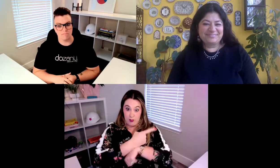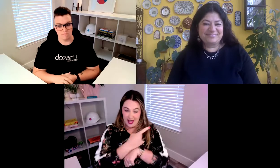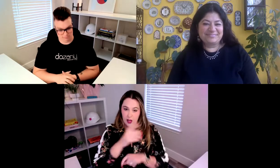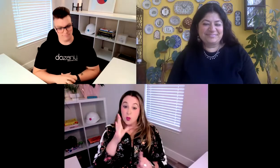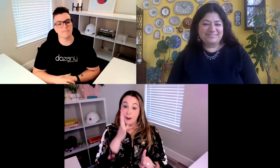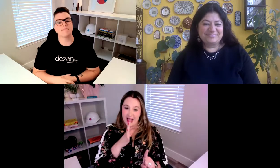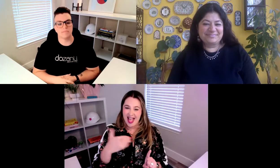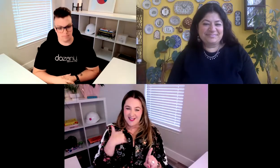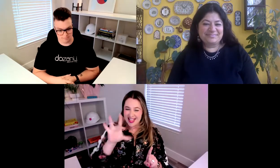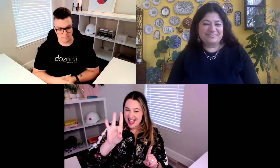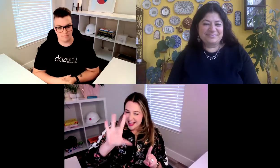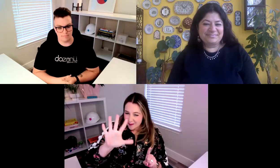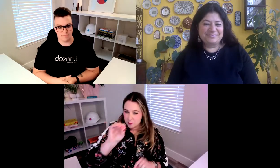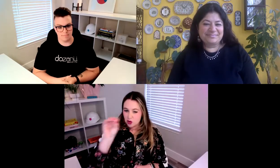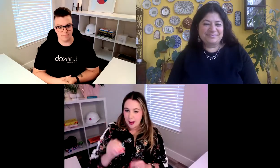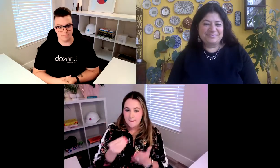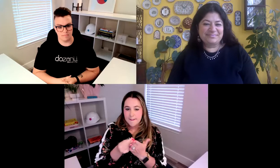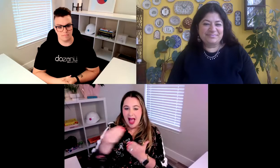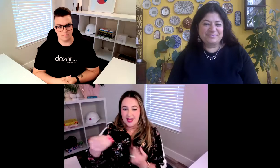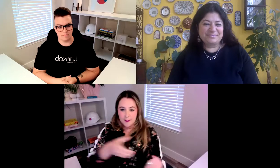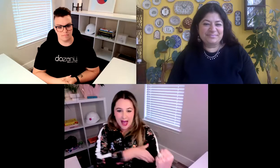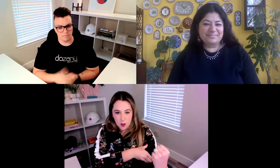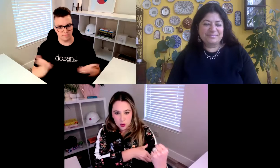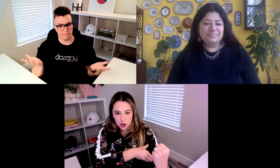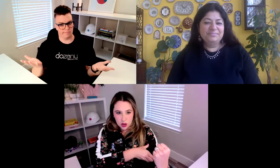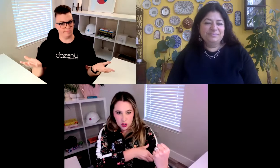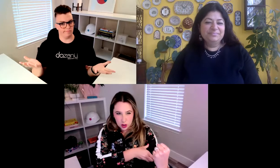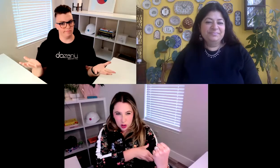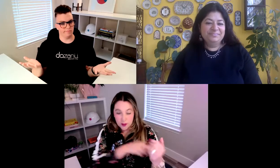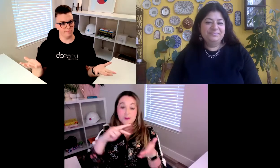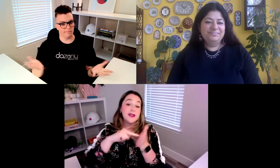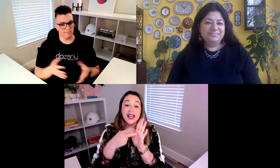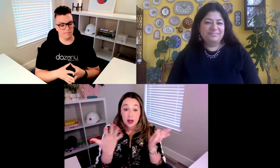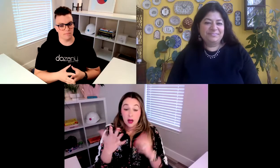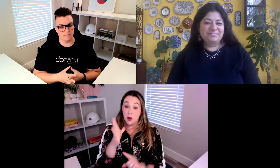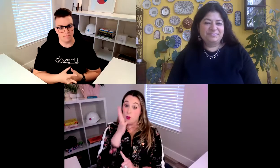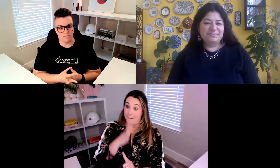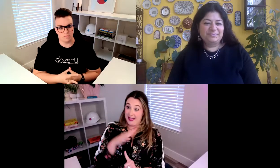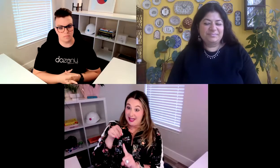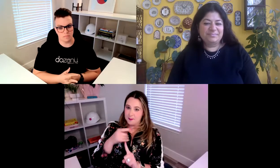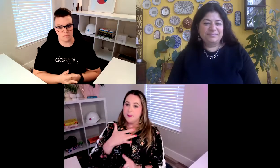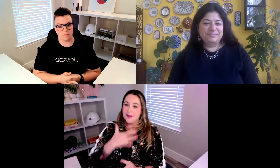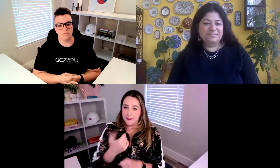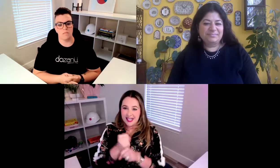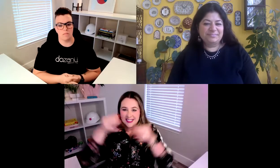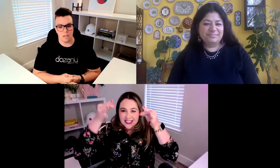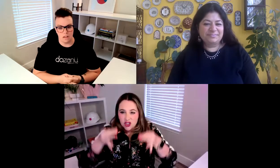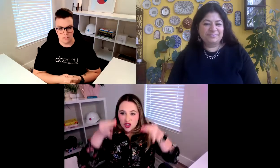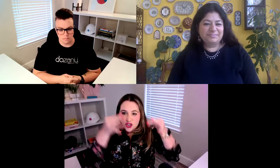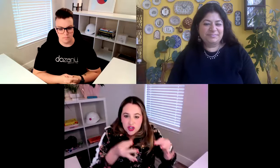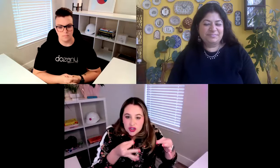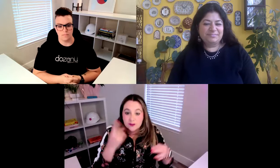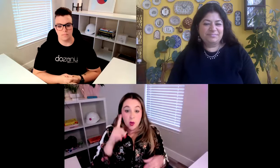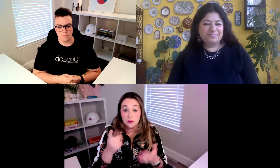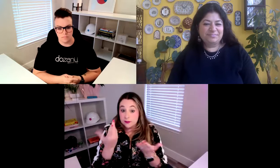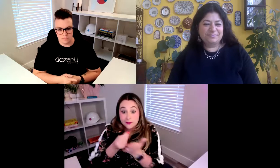0.01%. The irony now, though, today we know that we have 85% of women who have the buying power, which means women